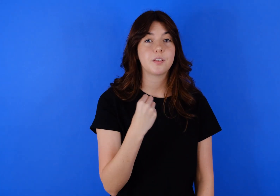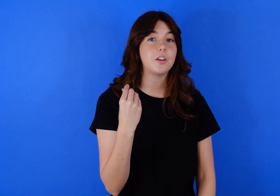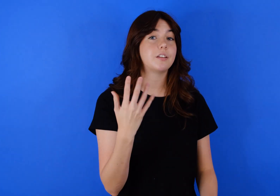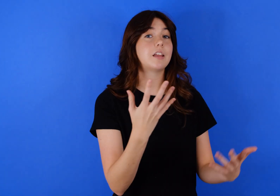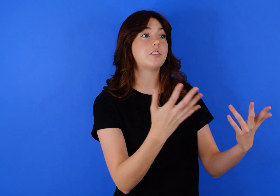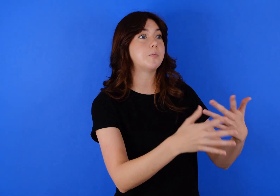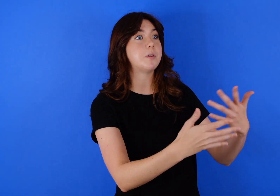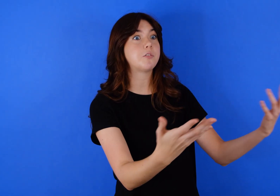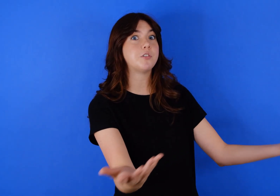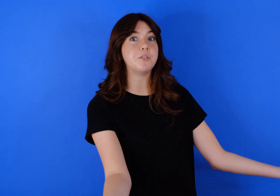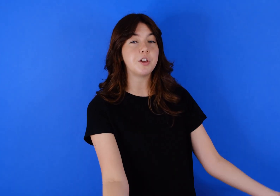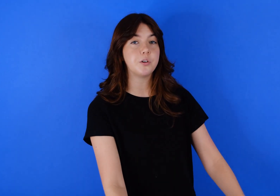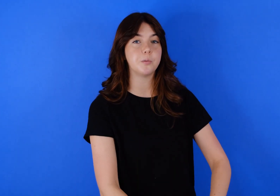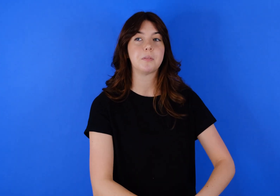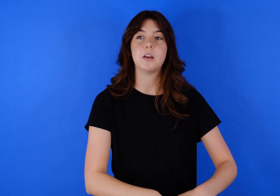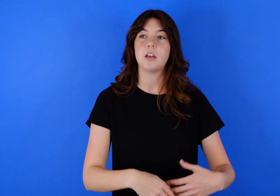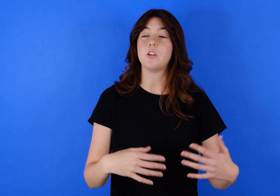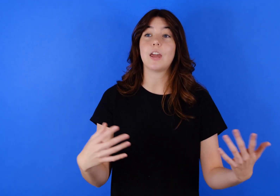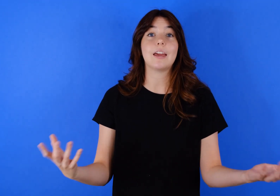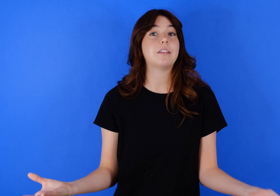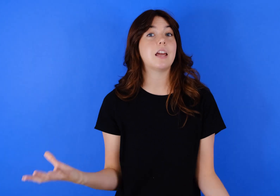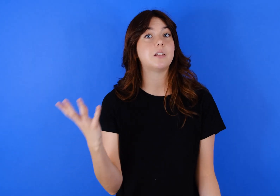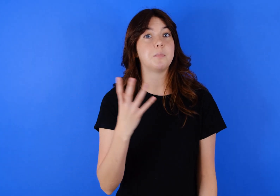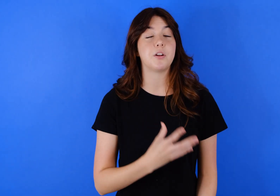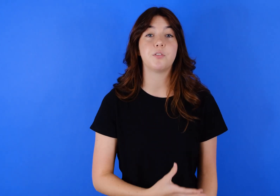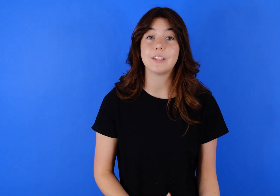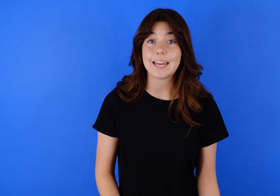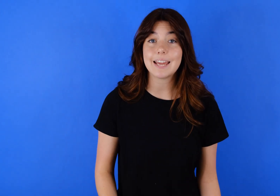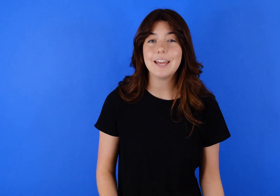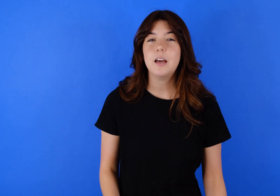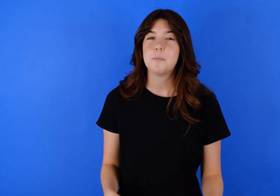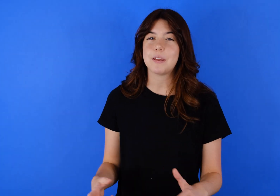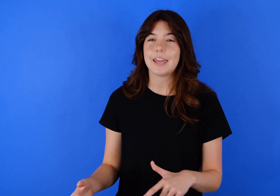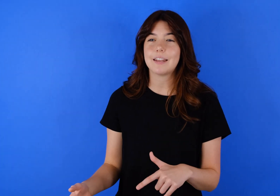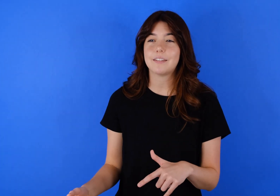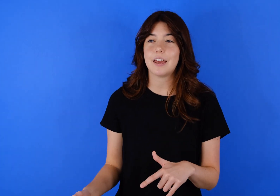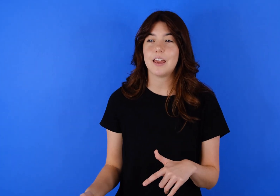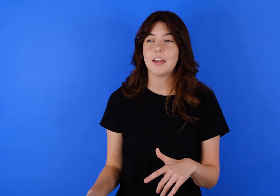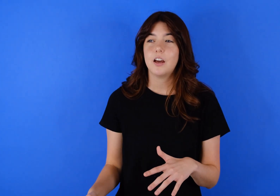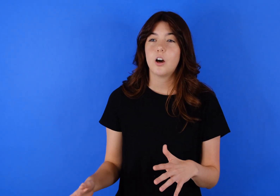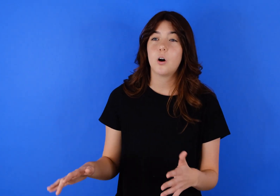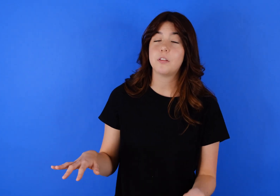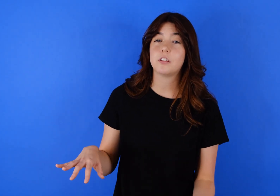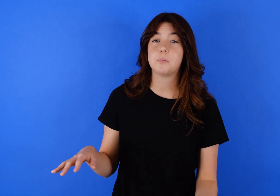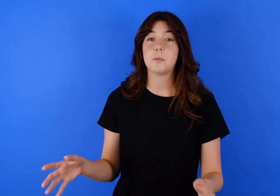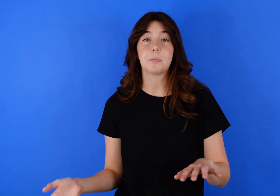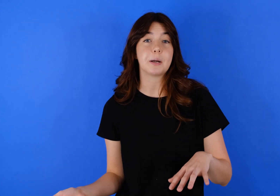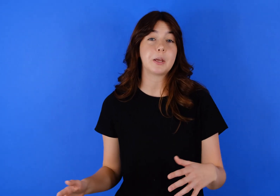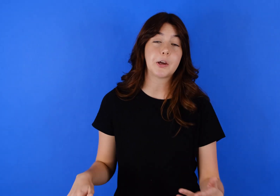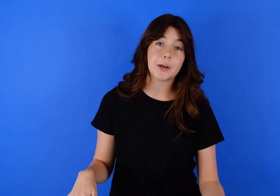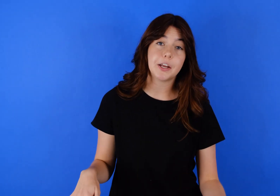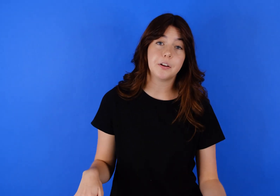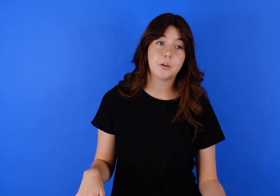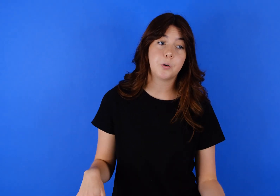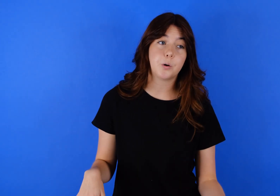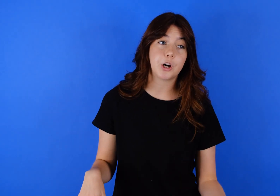can say this is a beautiful view. You can't say it's a beautiful day, but you can't say, oh, this has been pretty good,